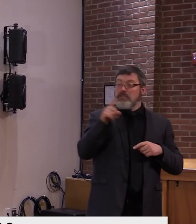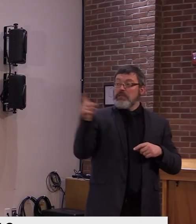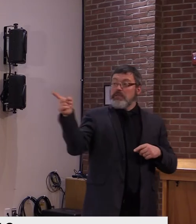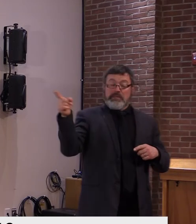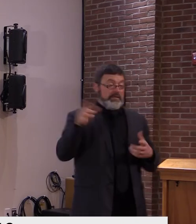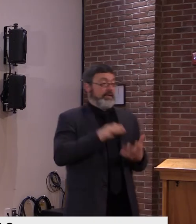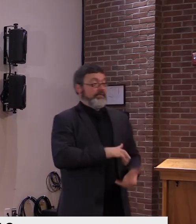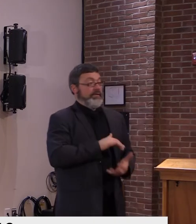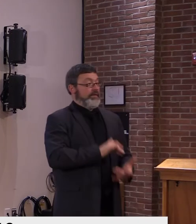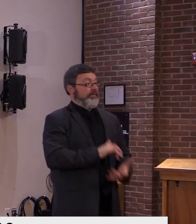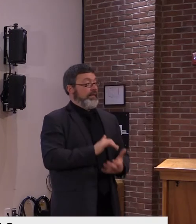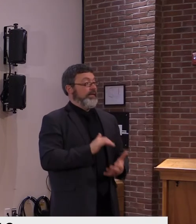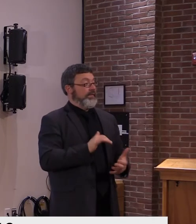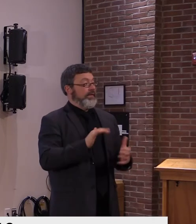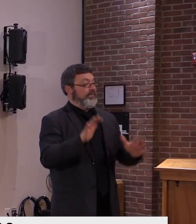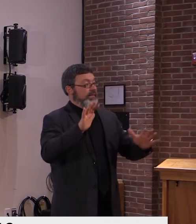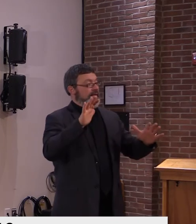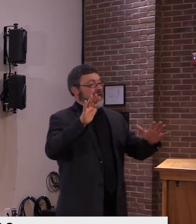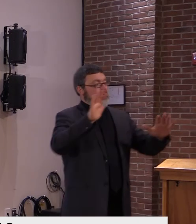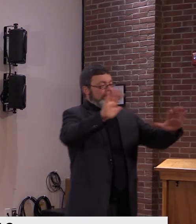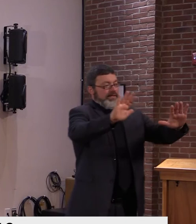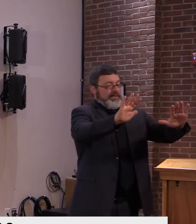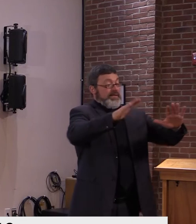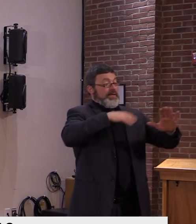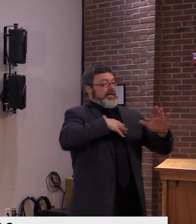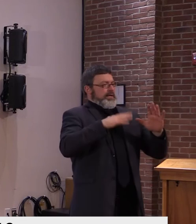And it'll clarify some things, too. So